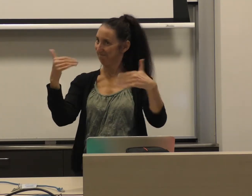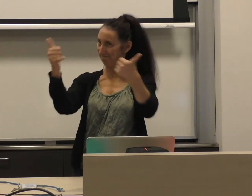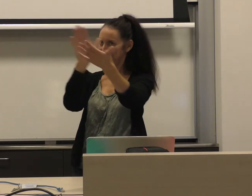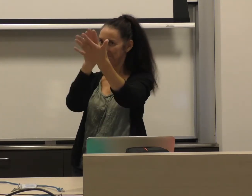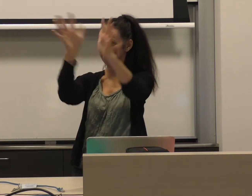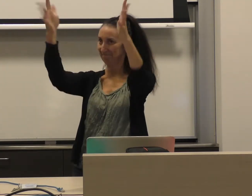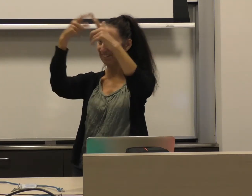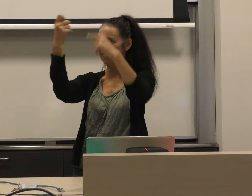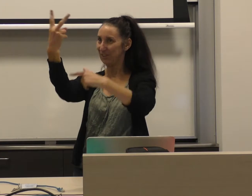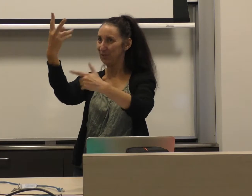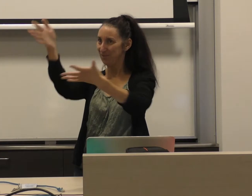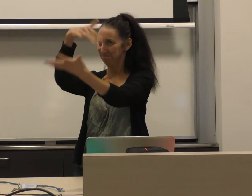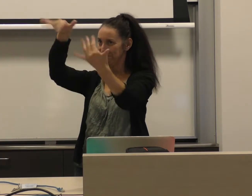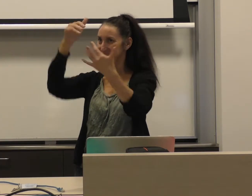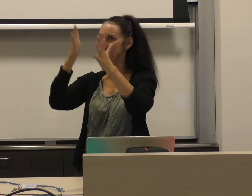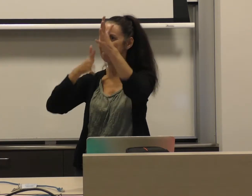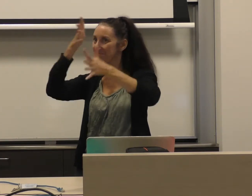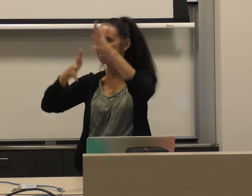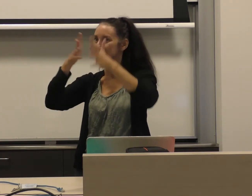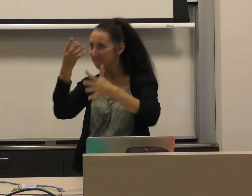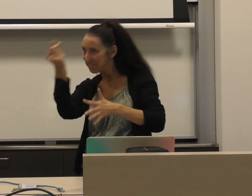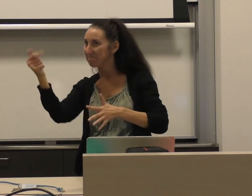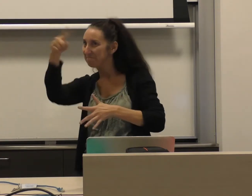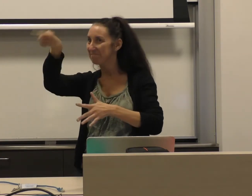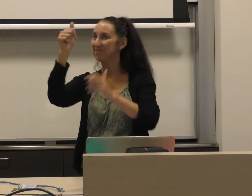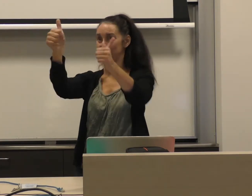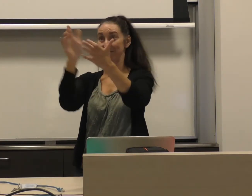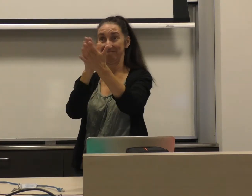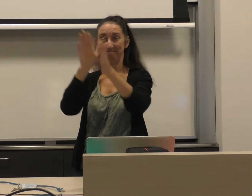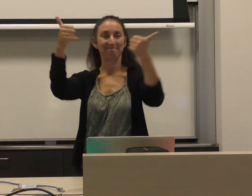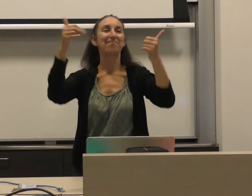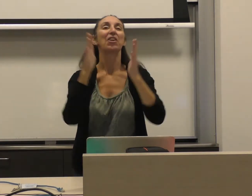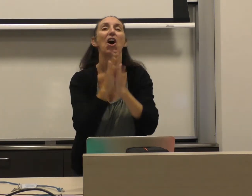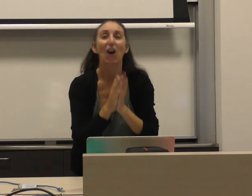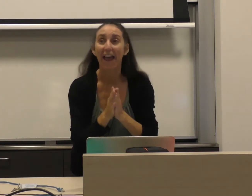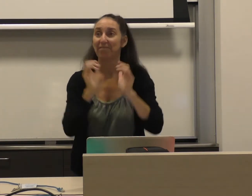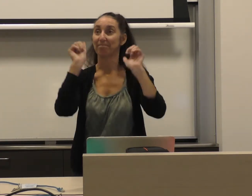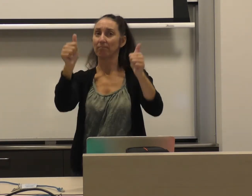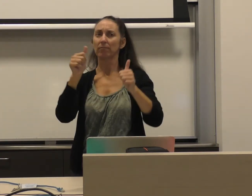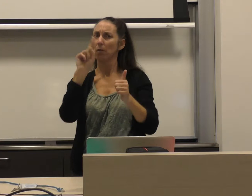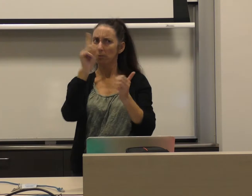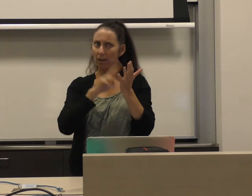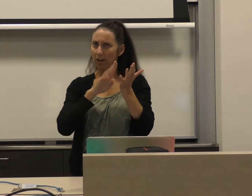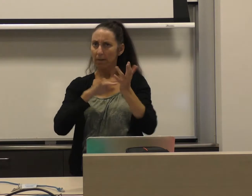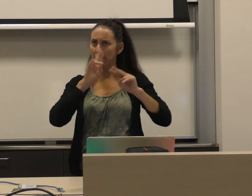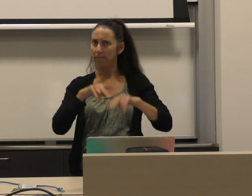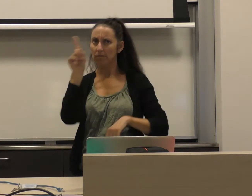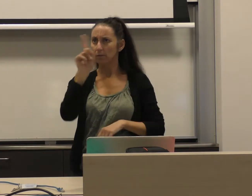use Auslan, which is great. Well done Certificate 2 group for persisting to use Auslan whenever you can.